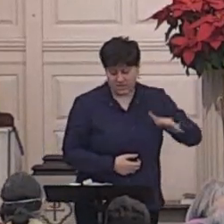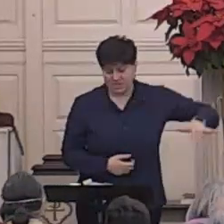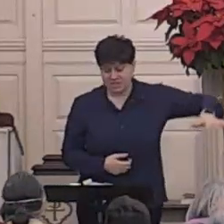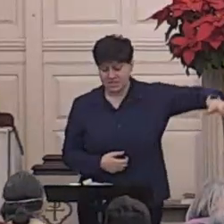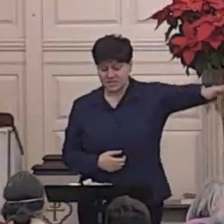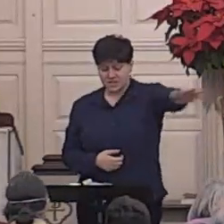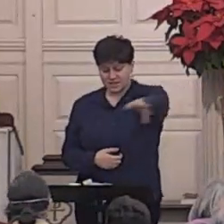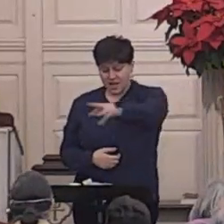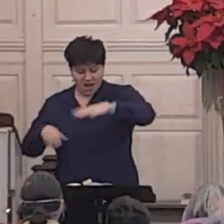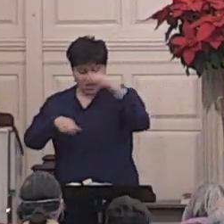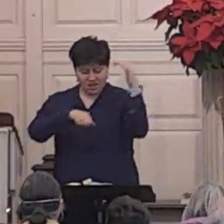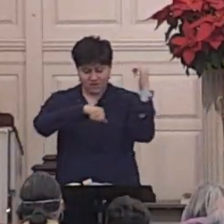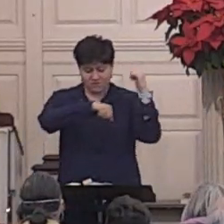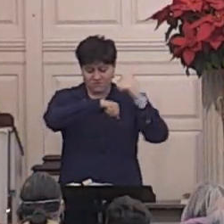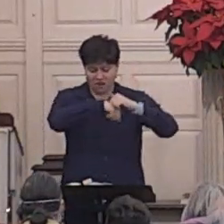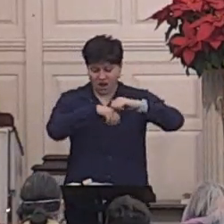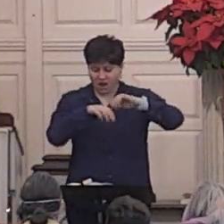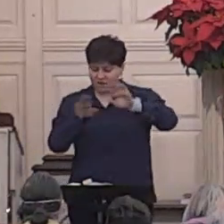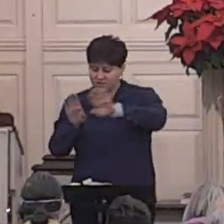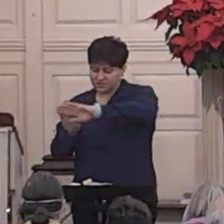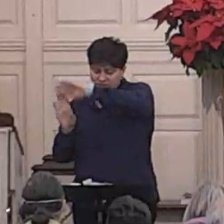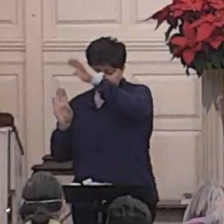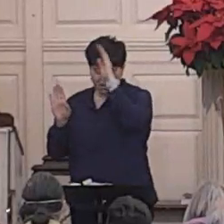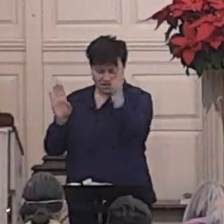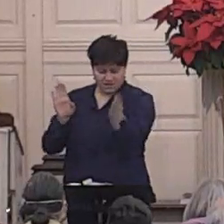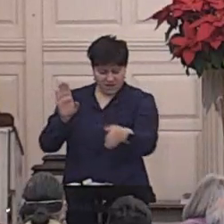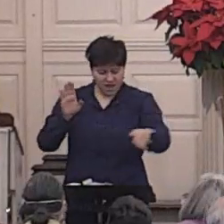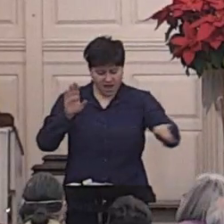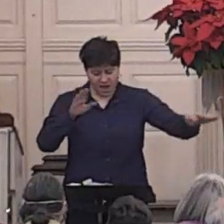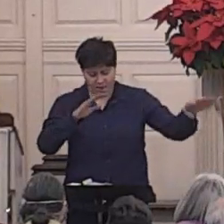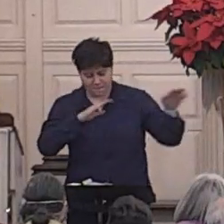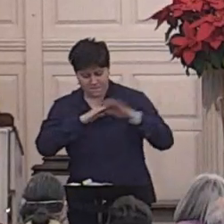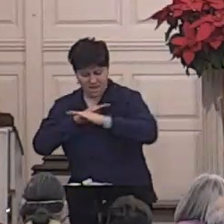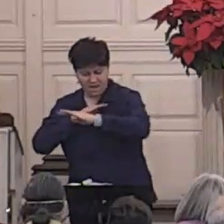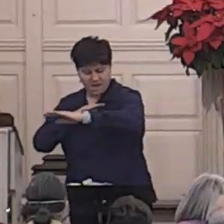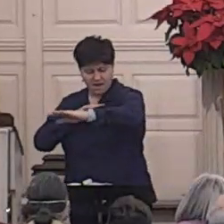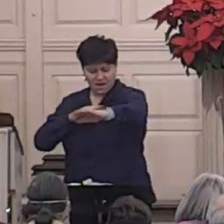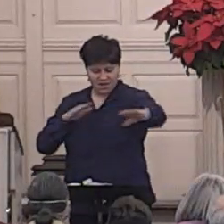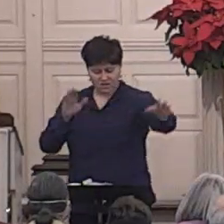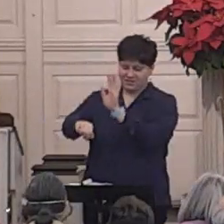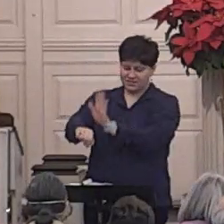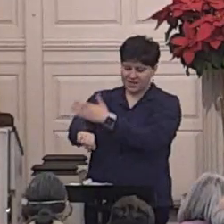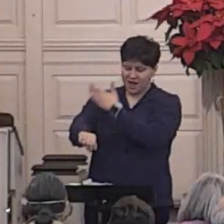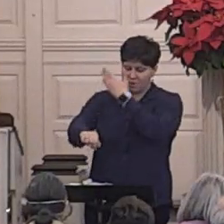fields and floods, rocks, hills and plains,